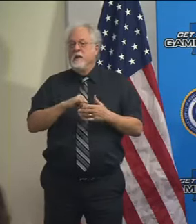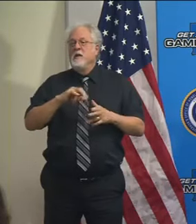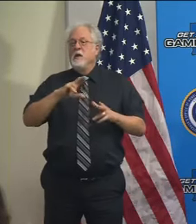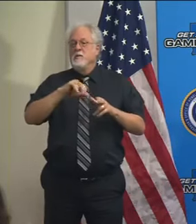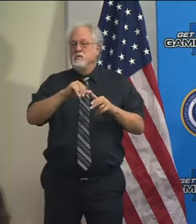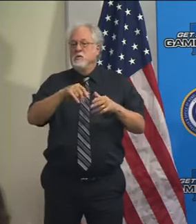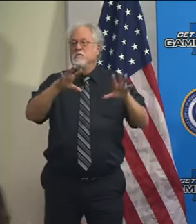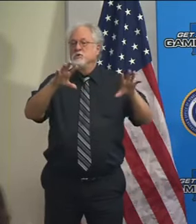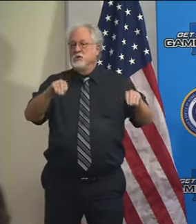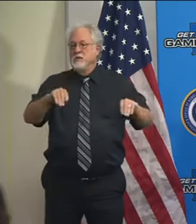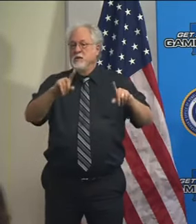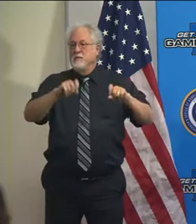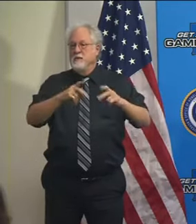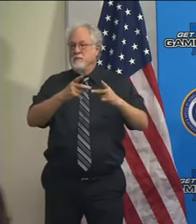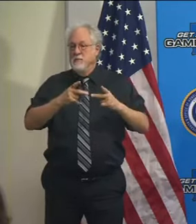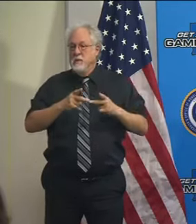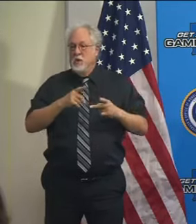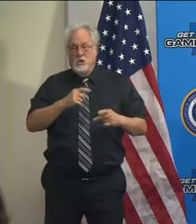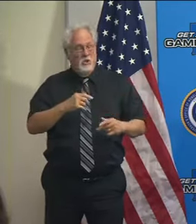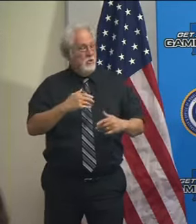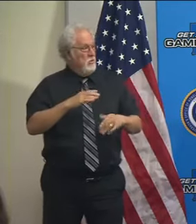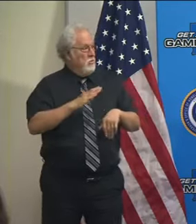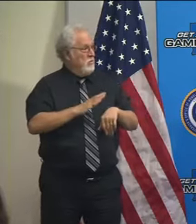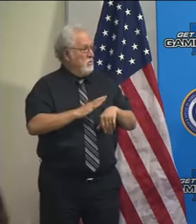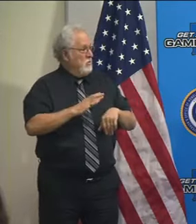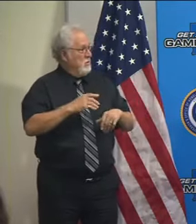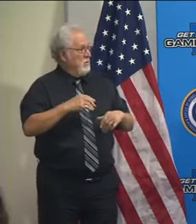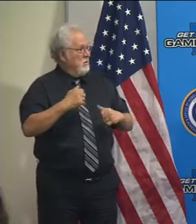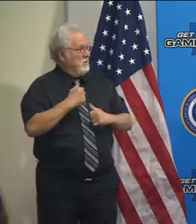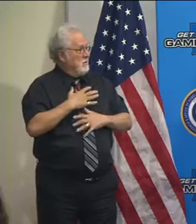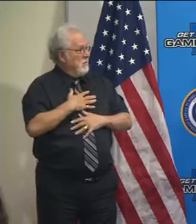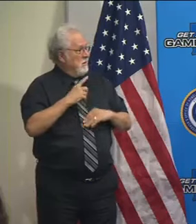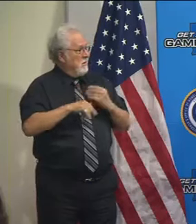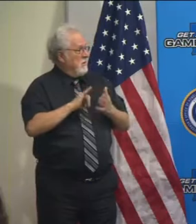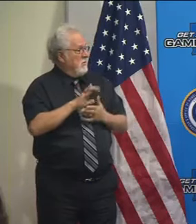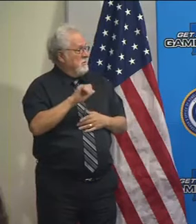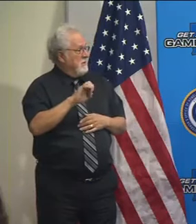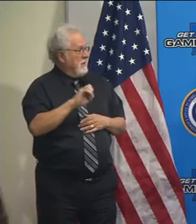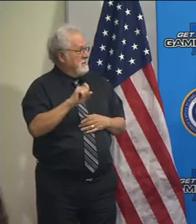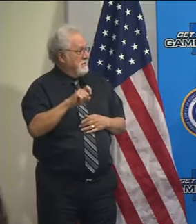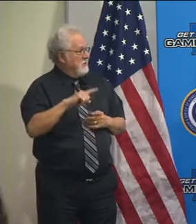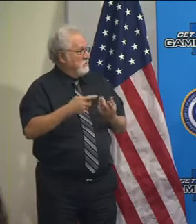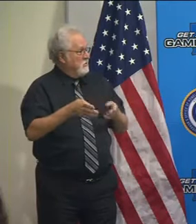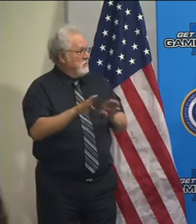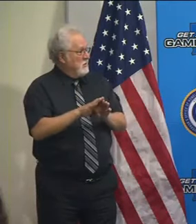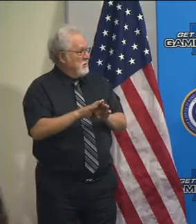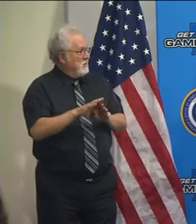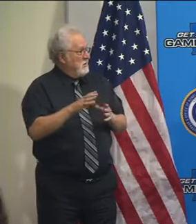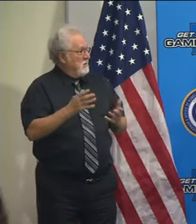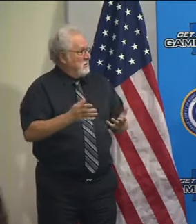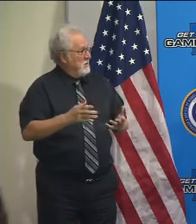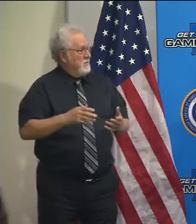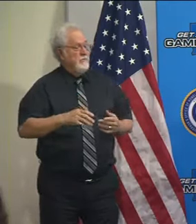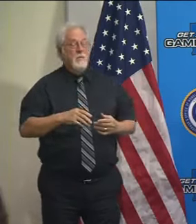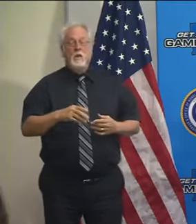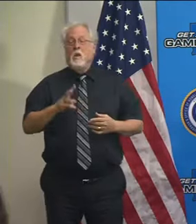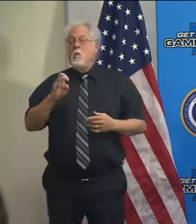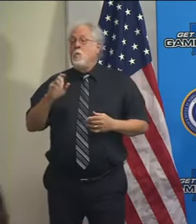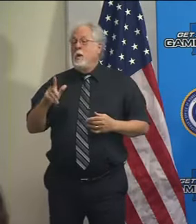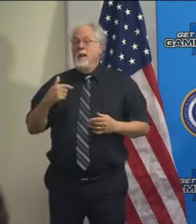testing sites. Yeah. I'm wondering, are you alarmed at the number of cases we're seeing at LSU? Some schools have shut down over cases like that.